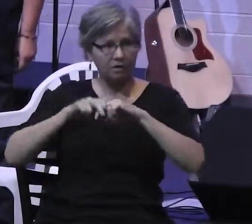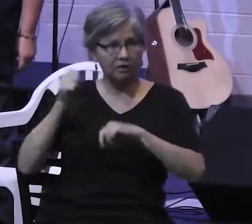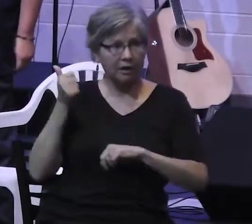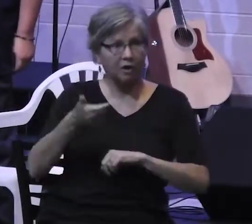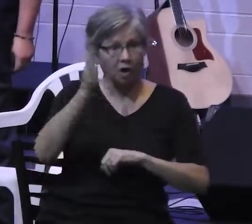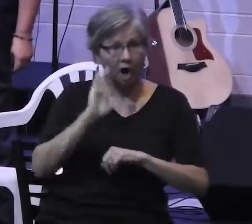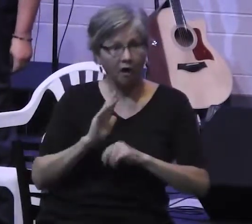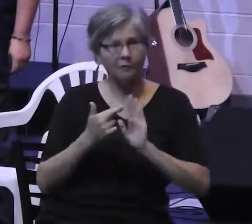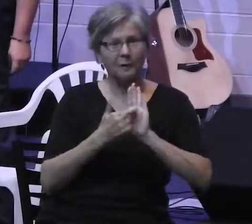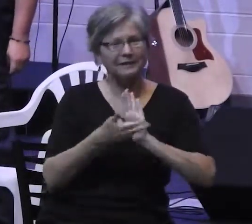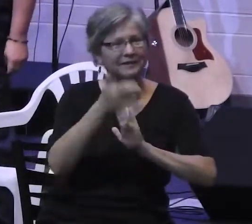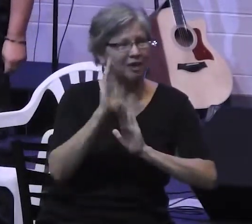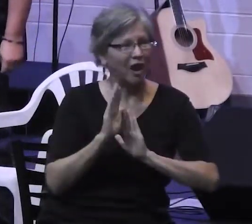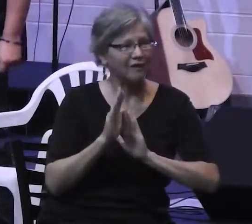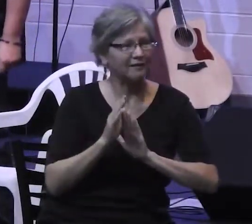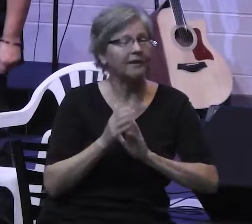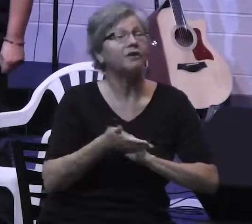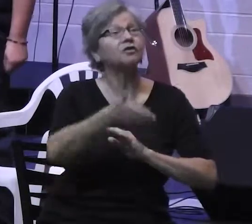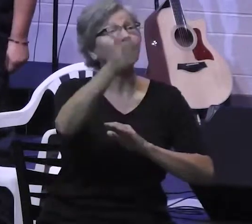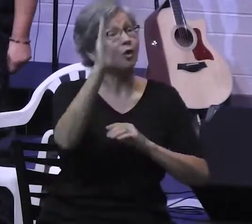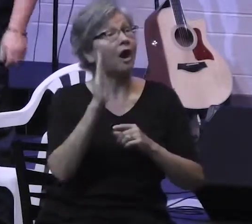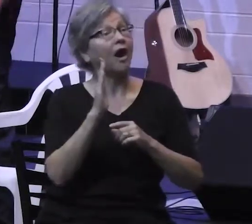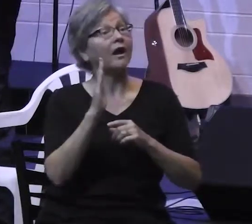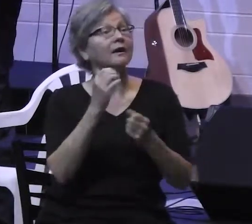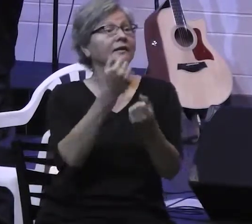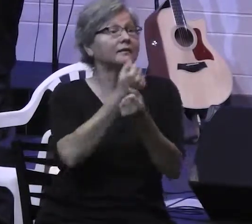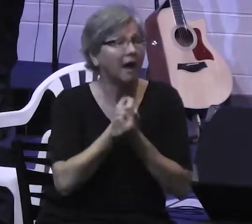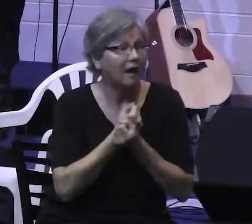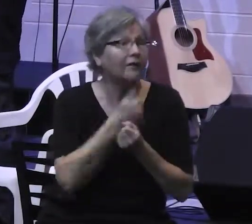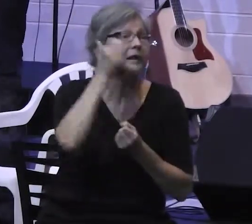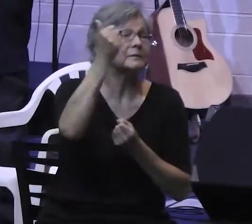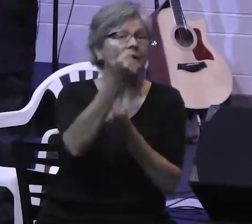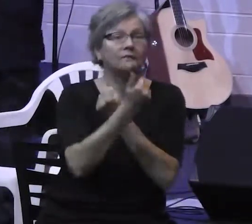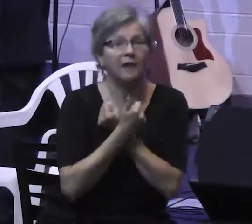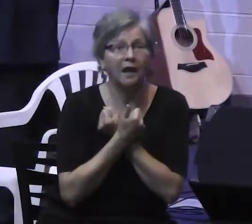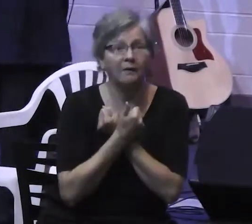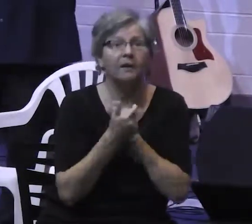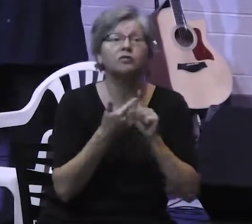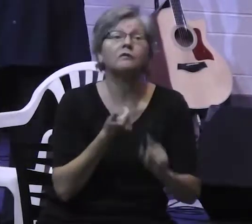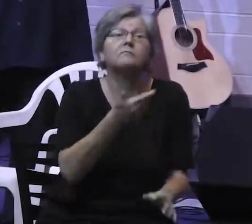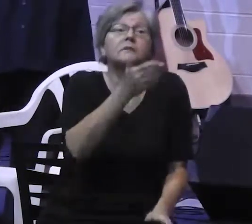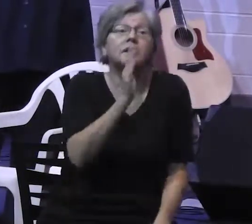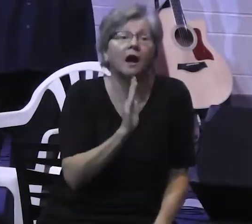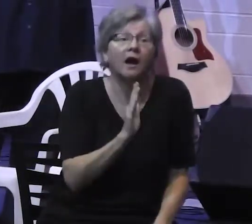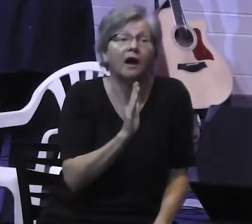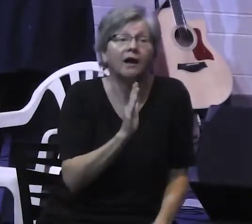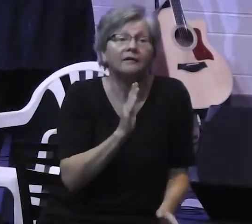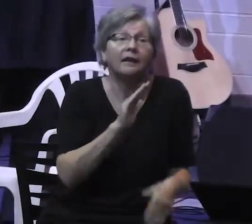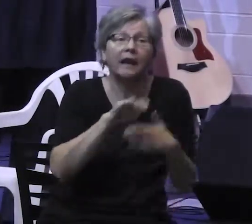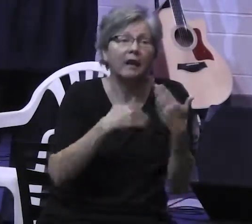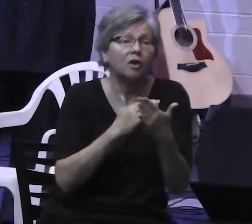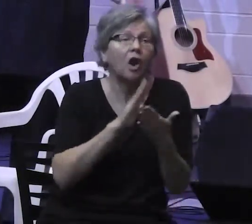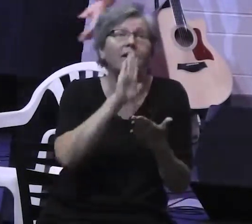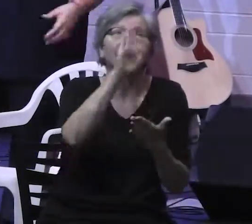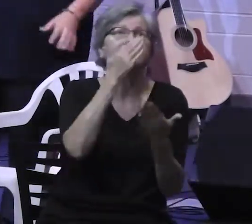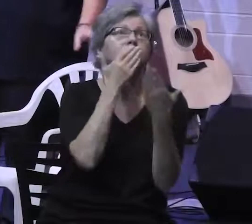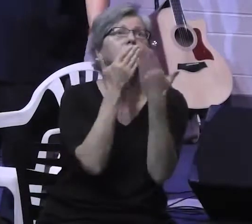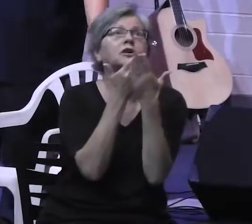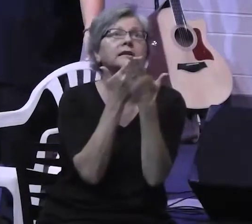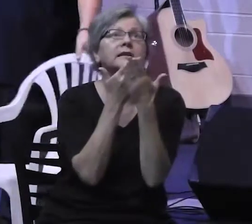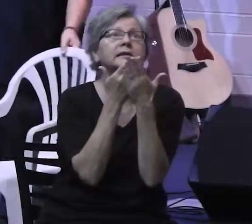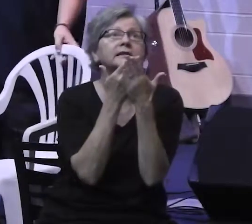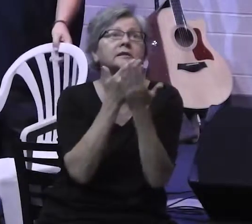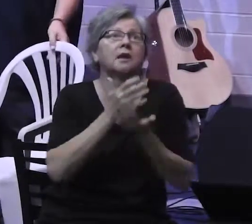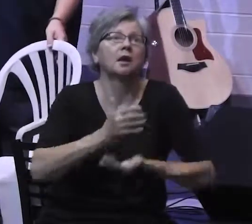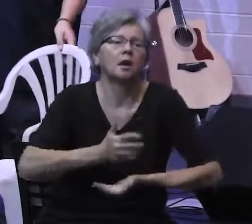right? So here's God, and God loved, and God is love. And so out of God, out of his goodness, pours his